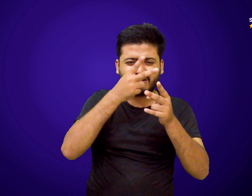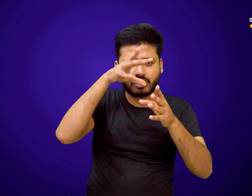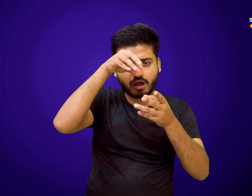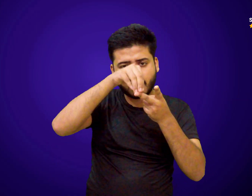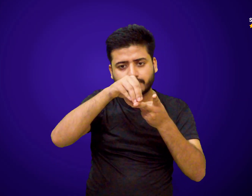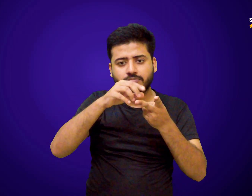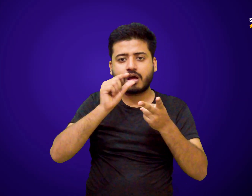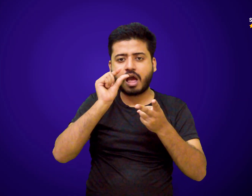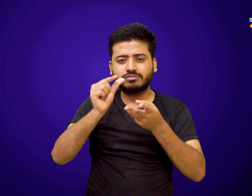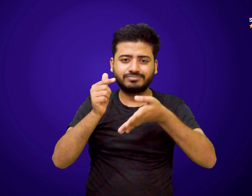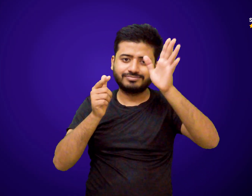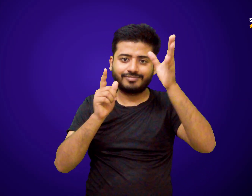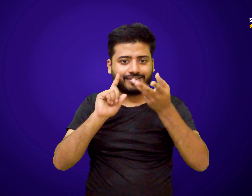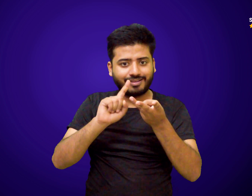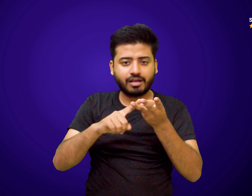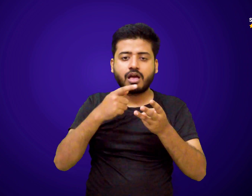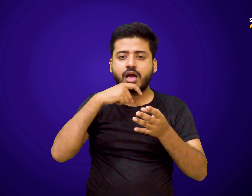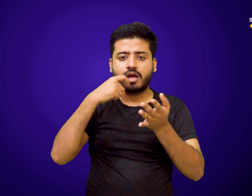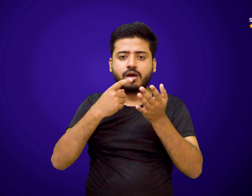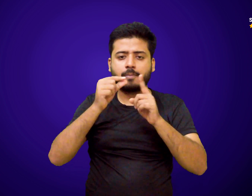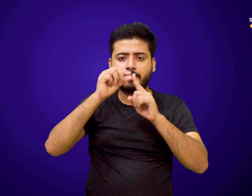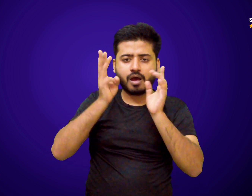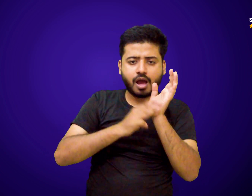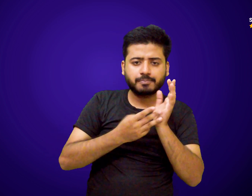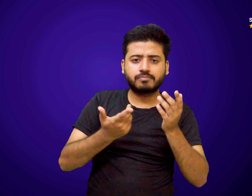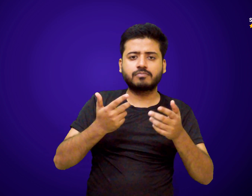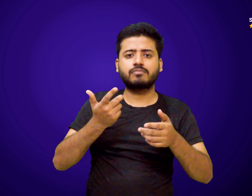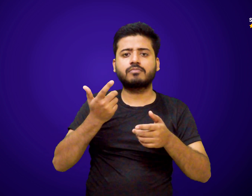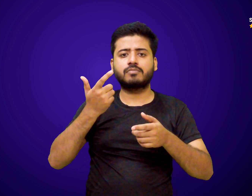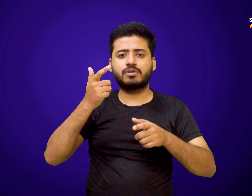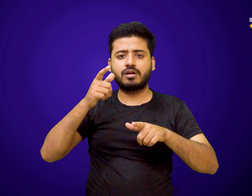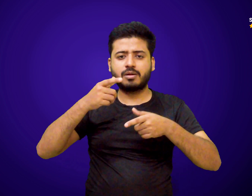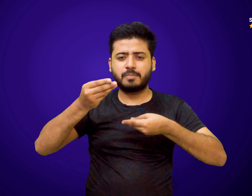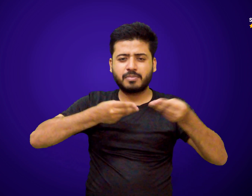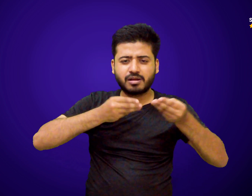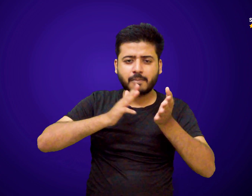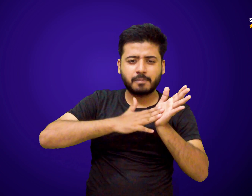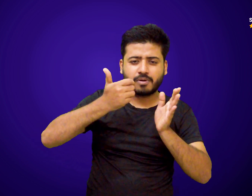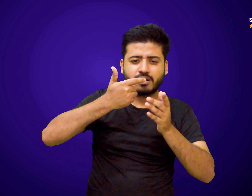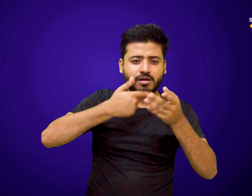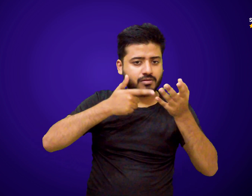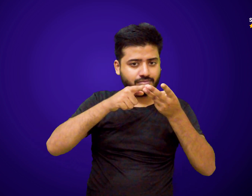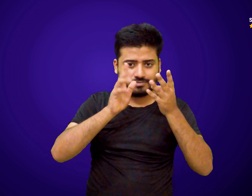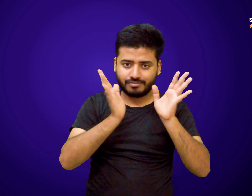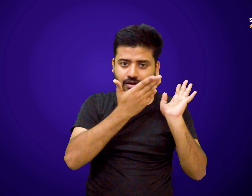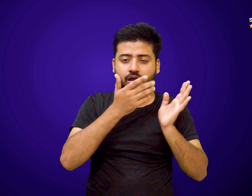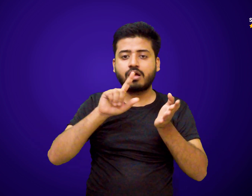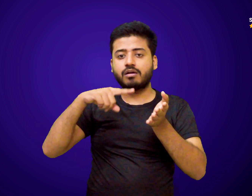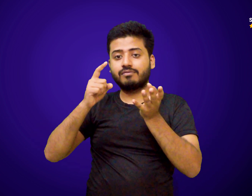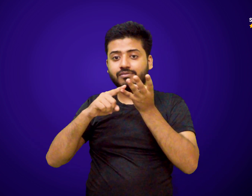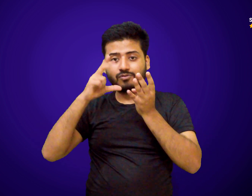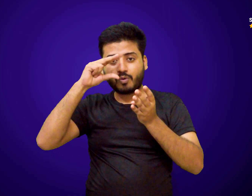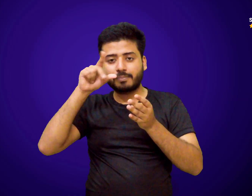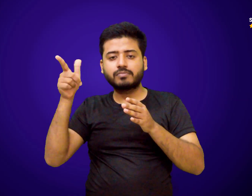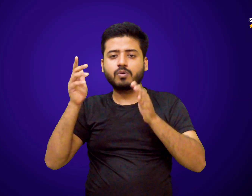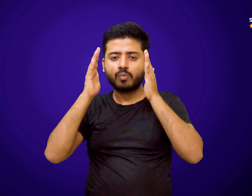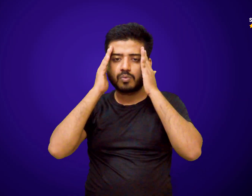their color and the removal of the last page, which contains the holder's personal details like their address and the name of their parents or